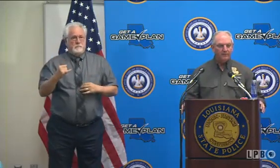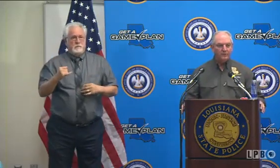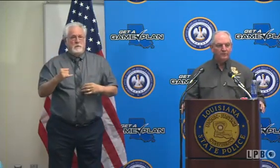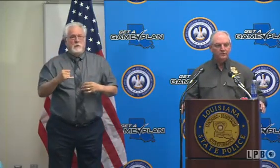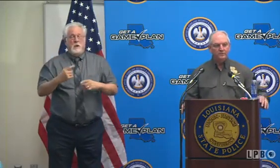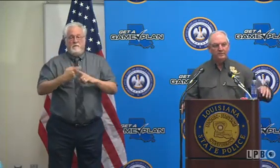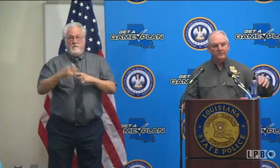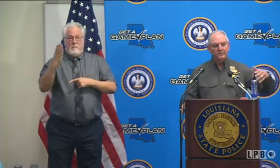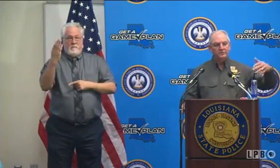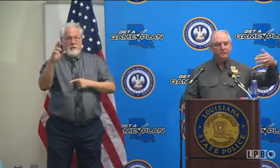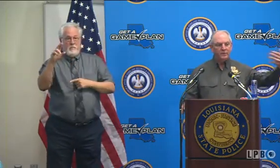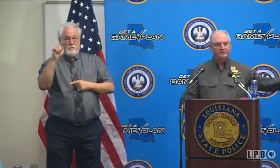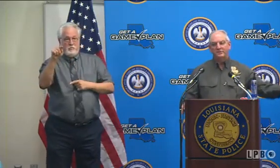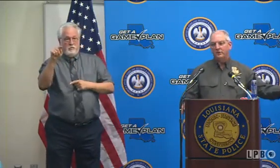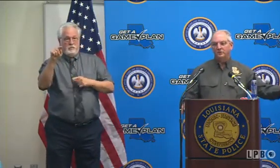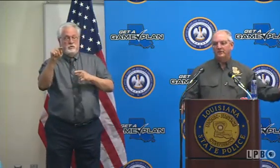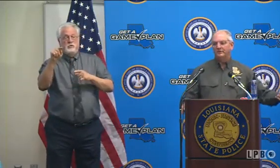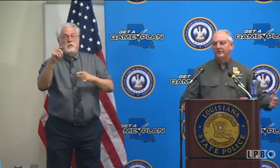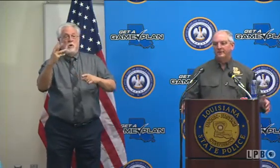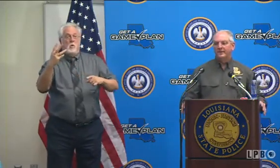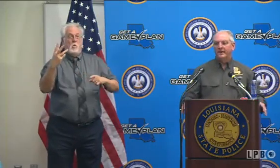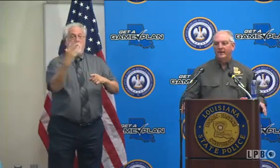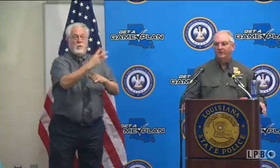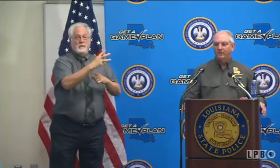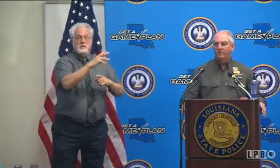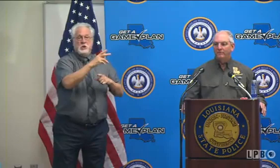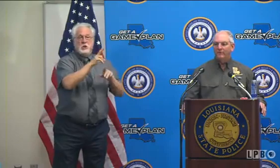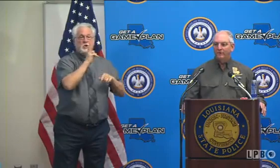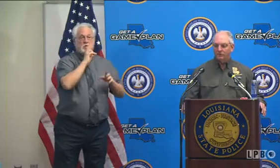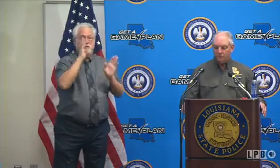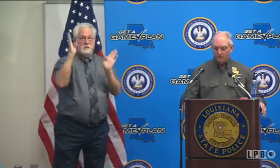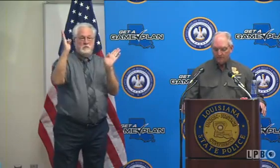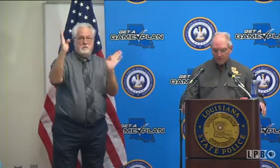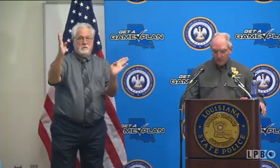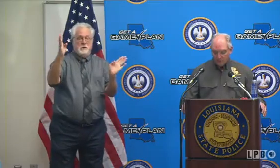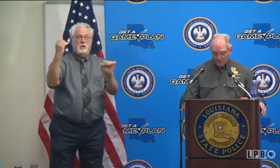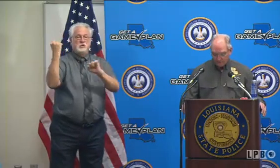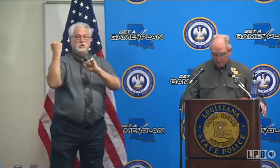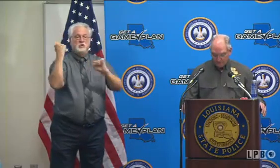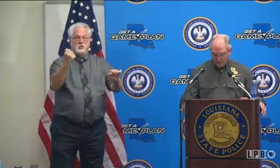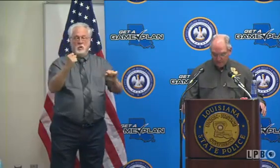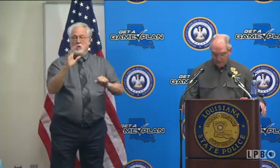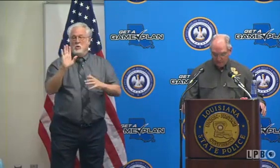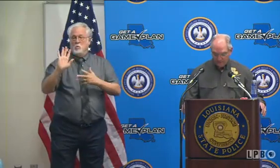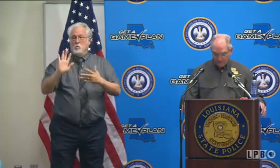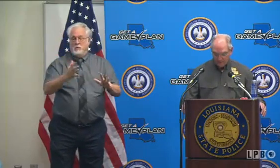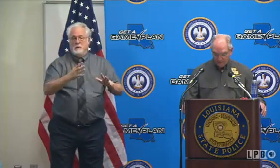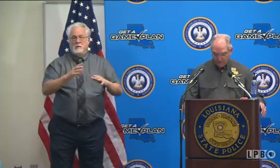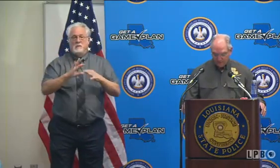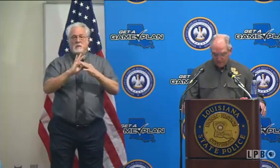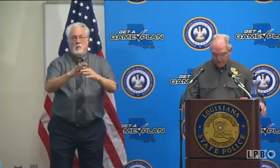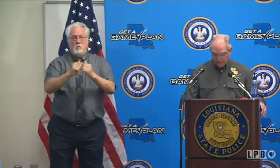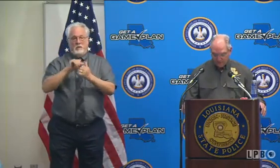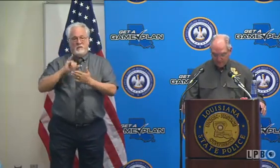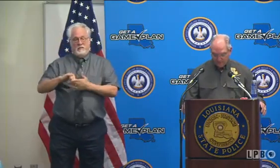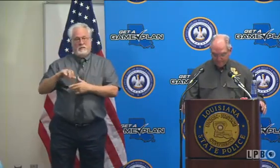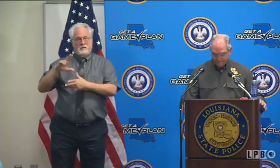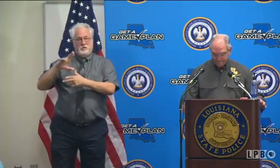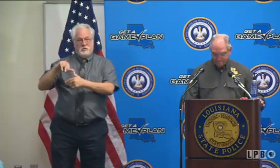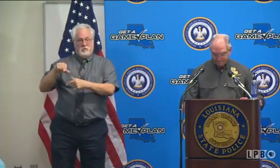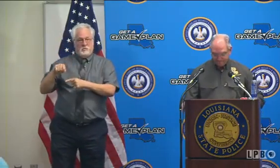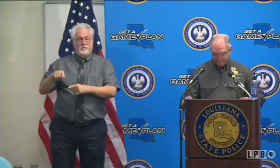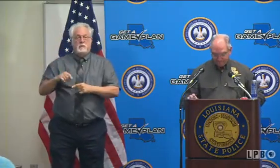from Baton Rouge to west of Houston, there will be very strong winds associated with this particular